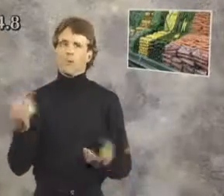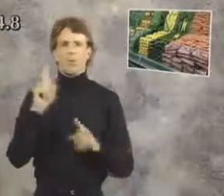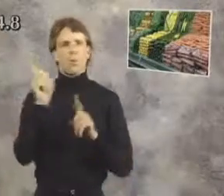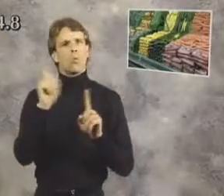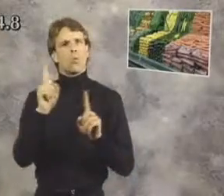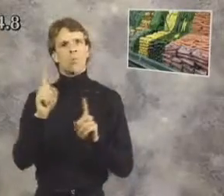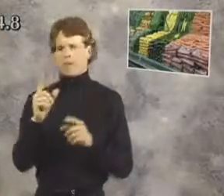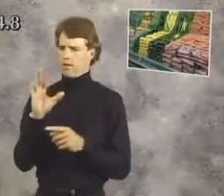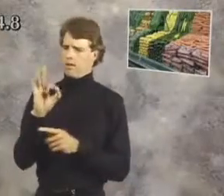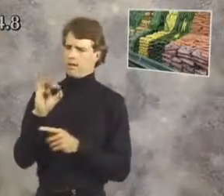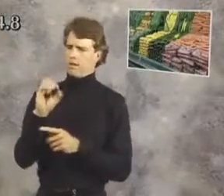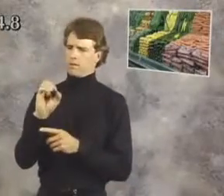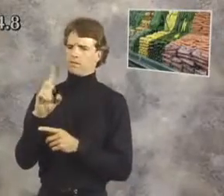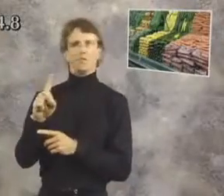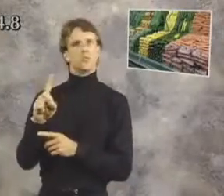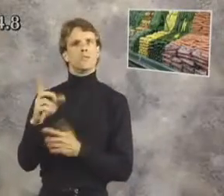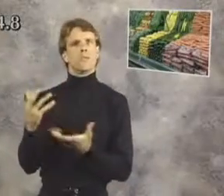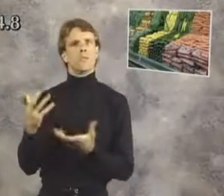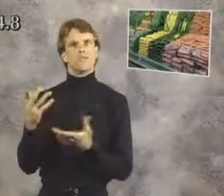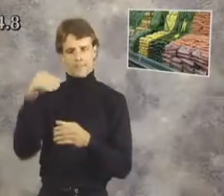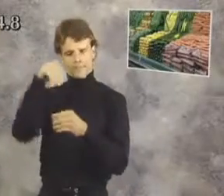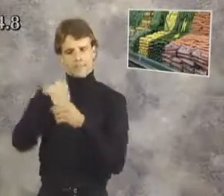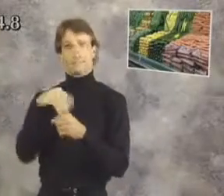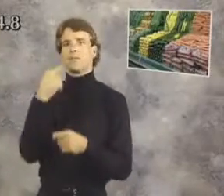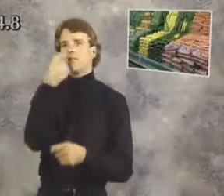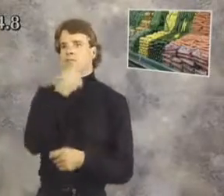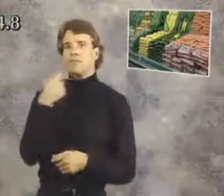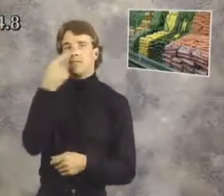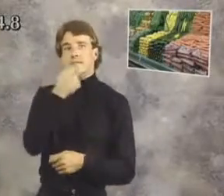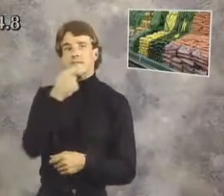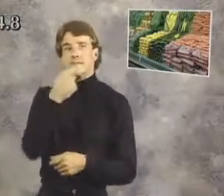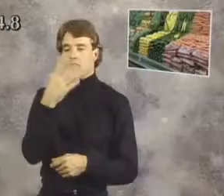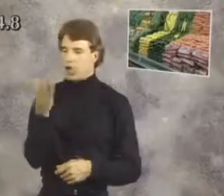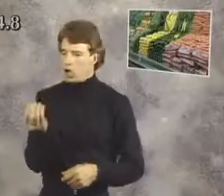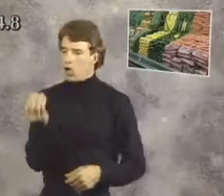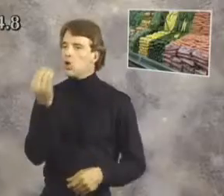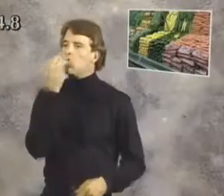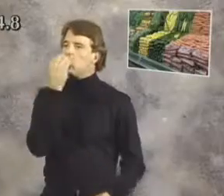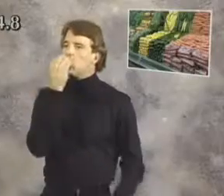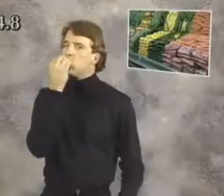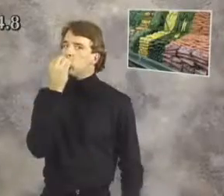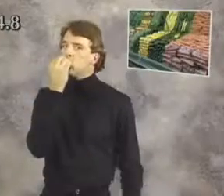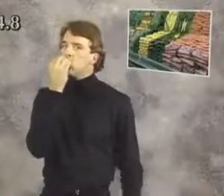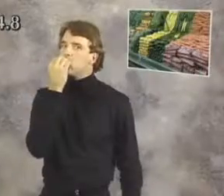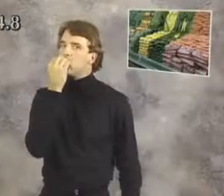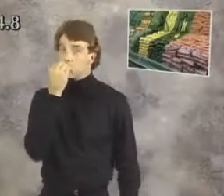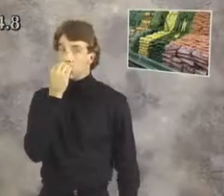Well, where does the food go? In the mouth. Food.